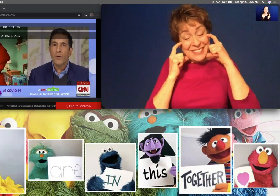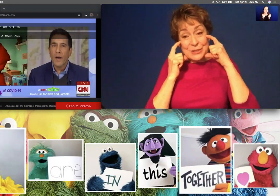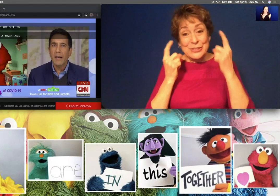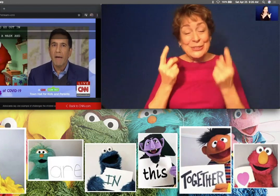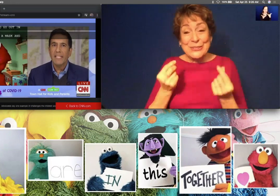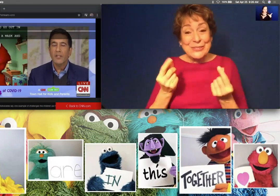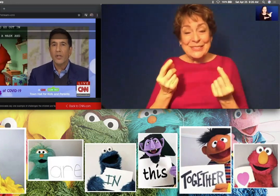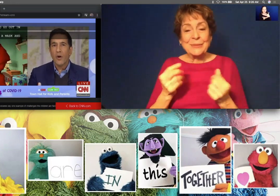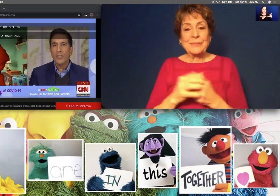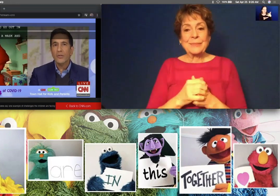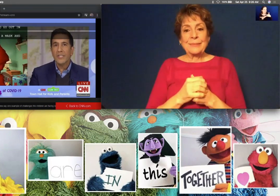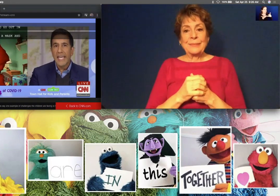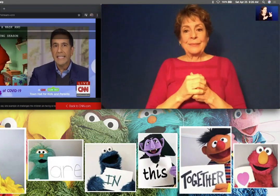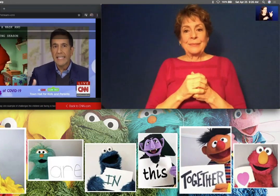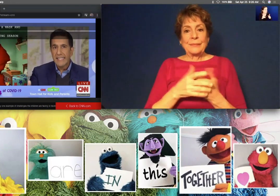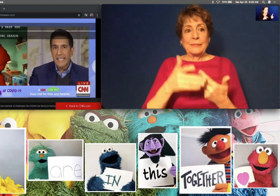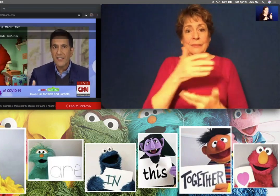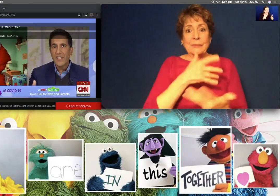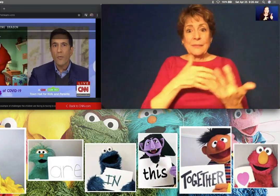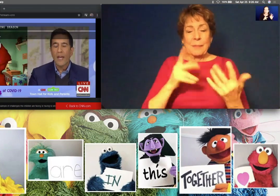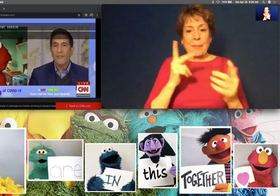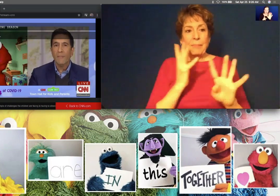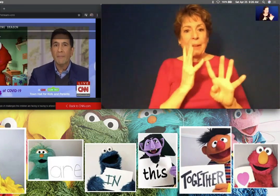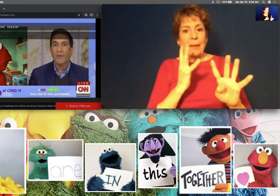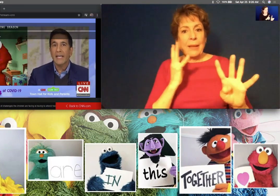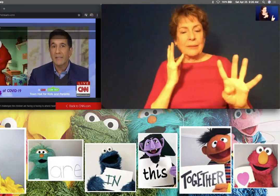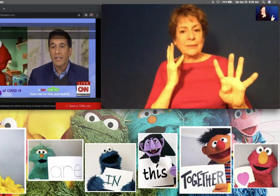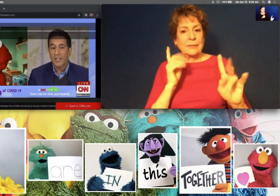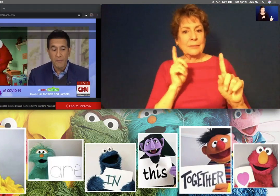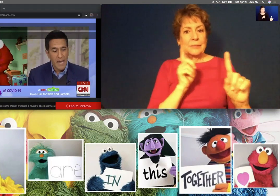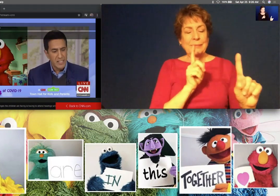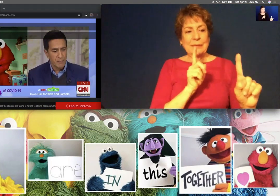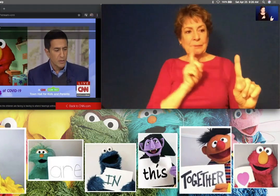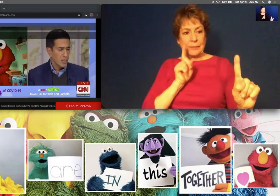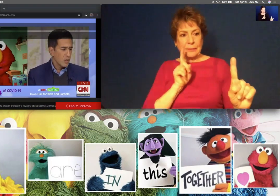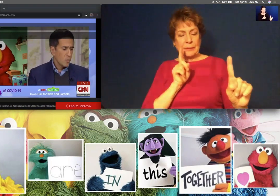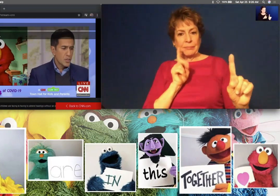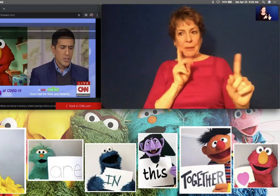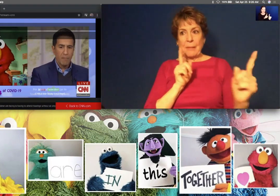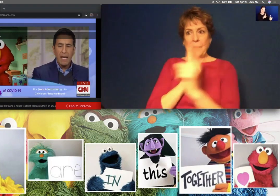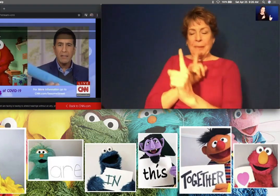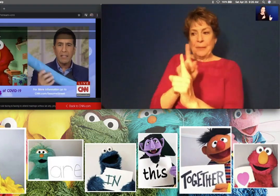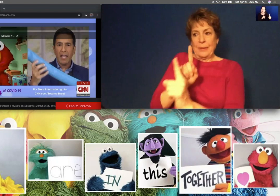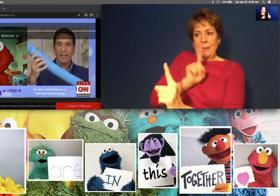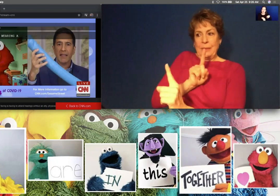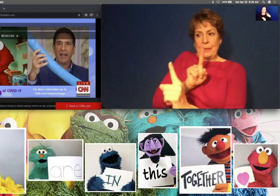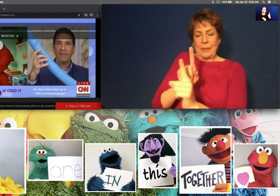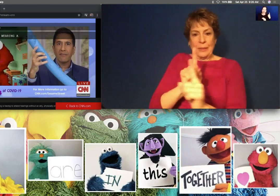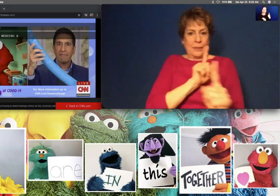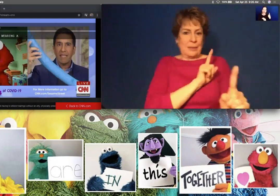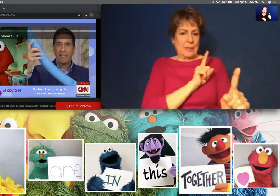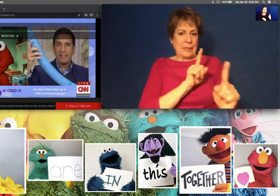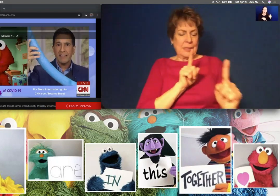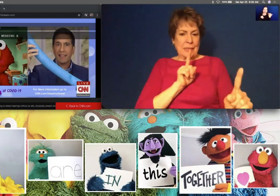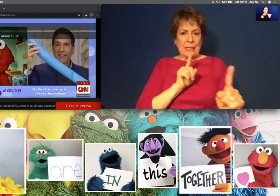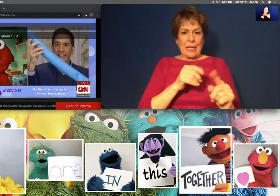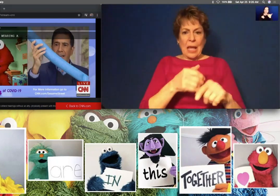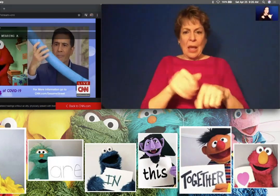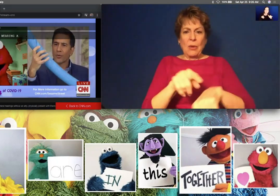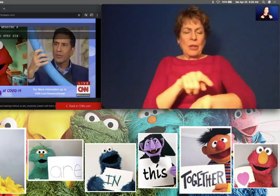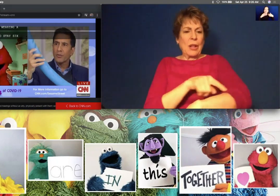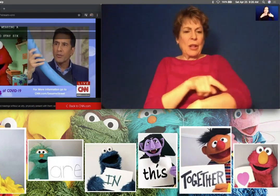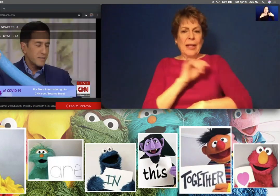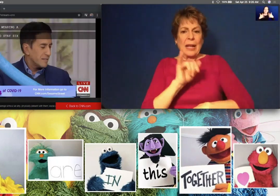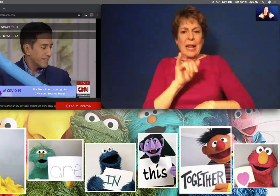you know, if you're wearing a mask, you should also stay at least 6 feet away from people as much as possible, which is about the length of this,